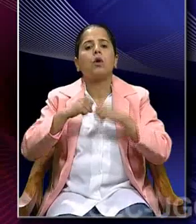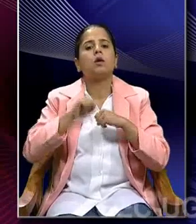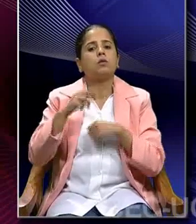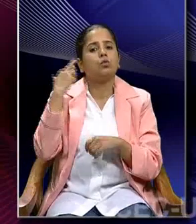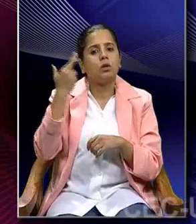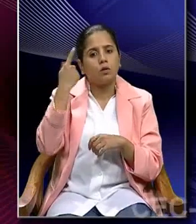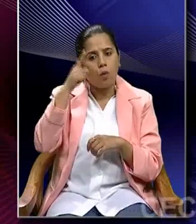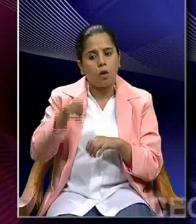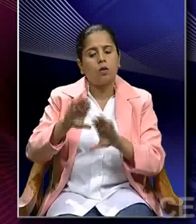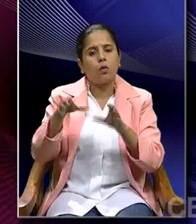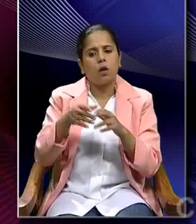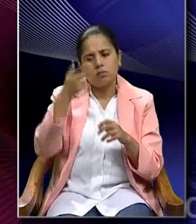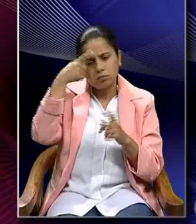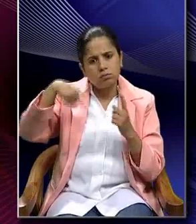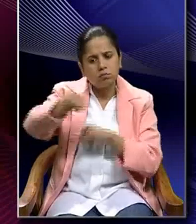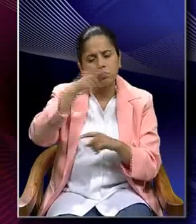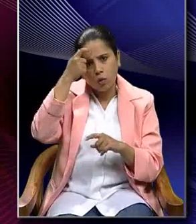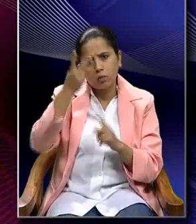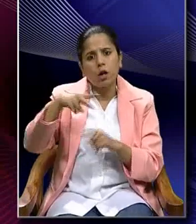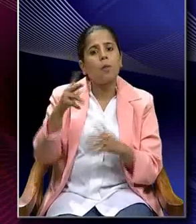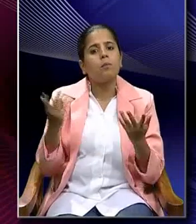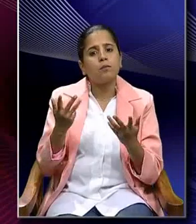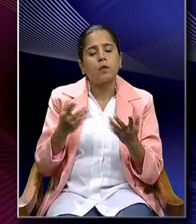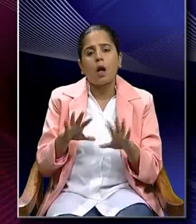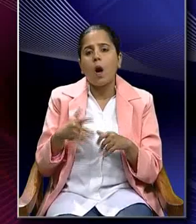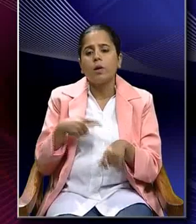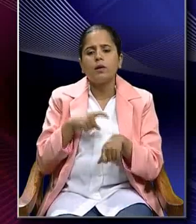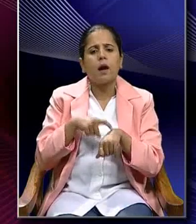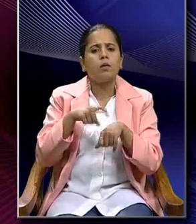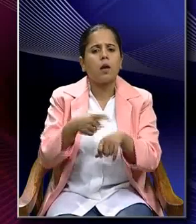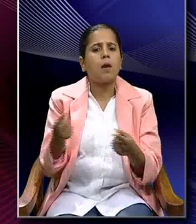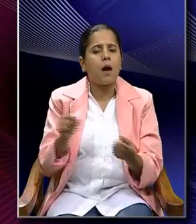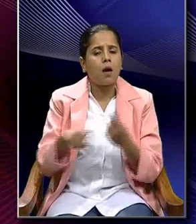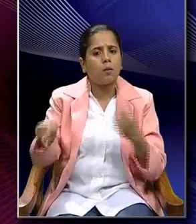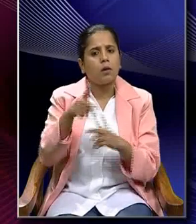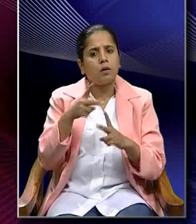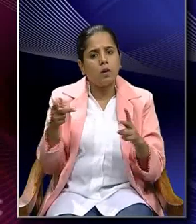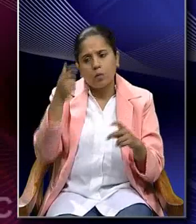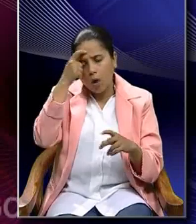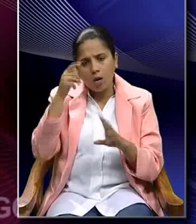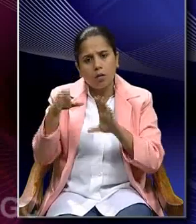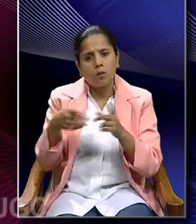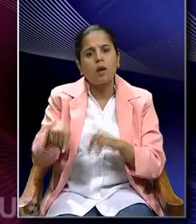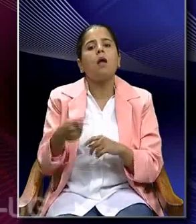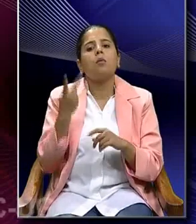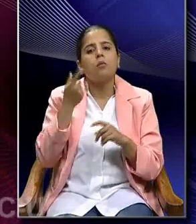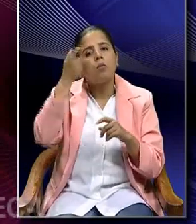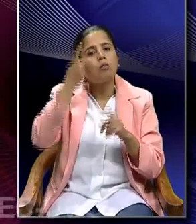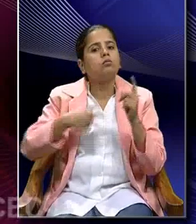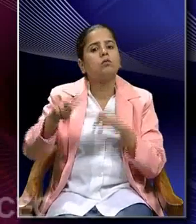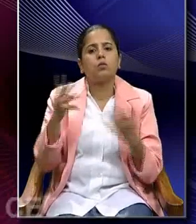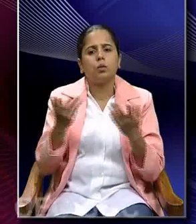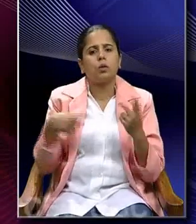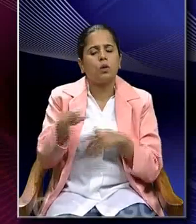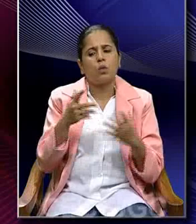for this vulnerability and how in periods of crisis this vulnerability increases. What kind